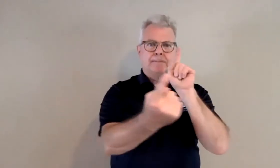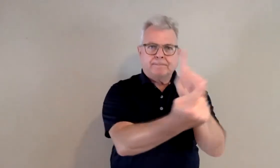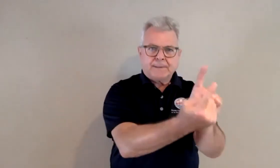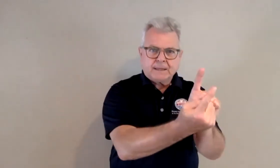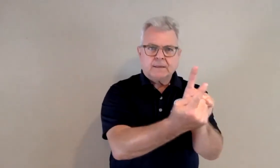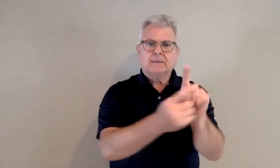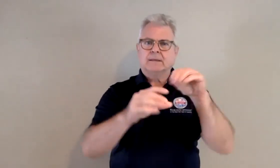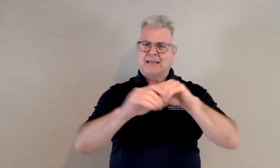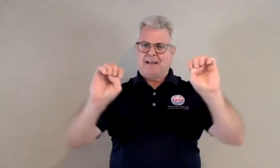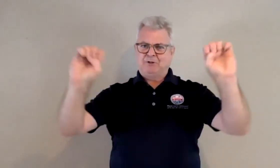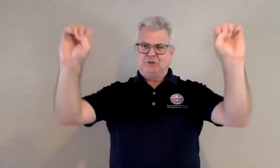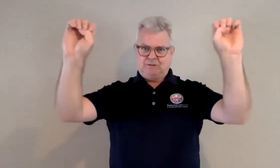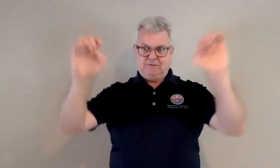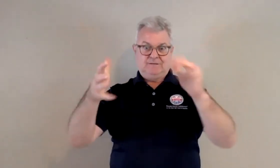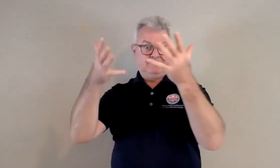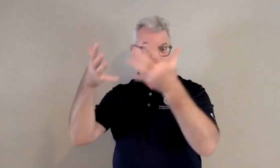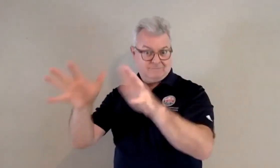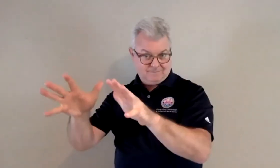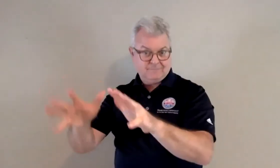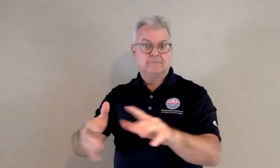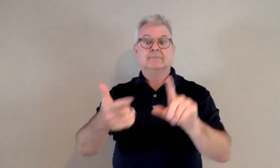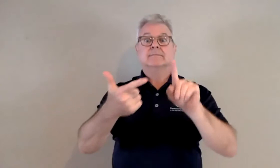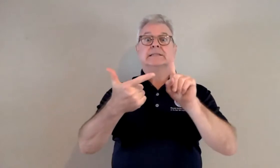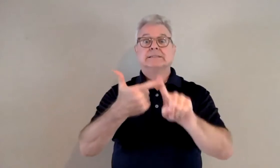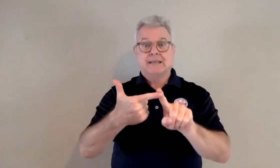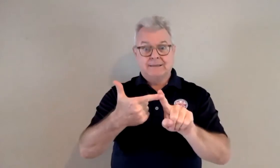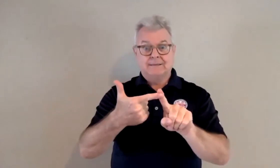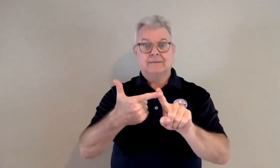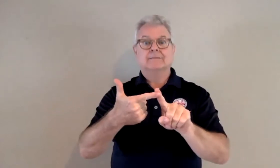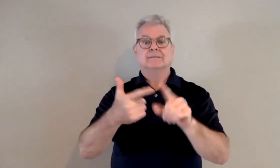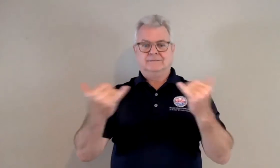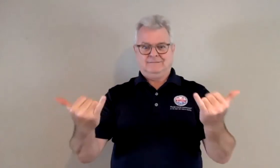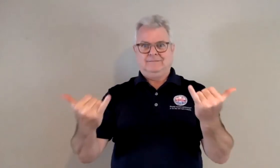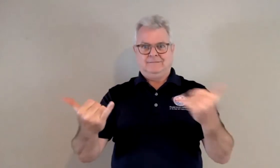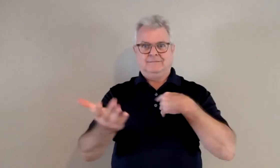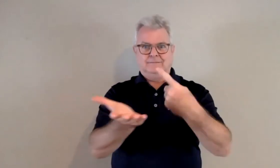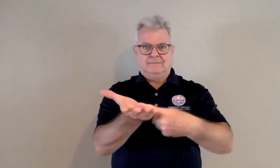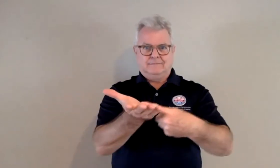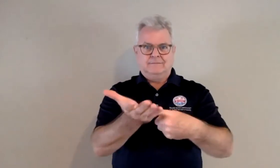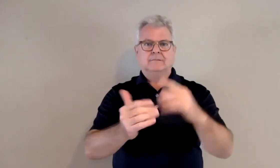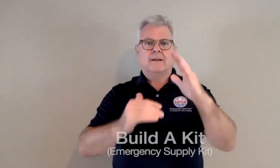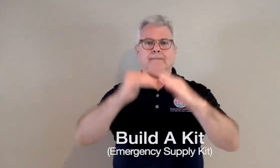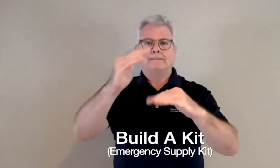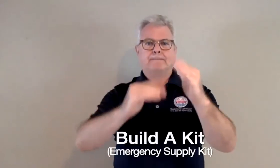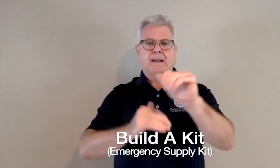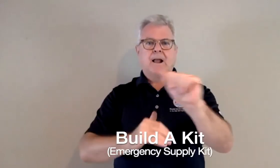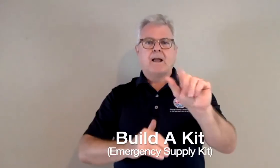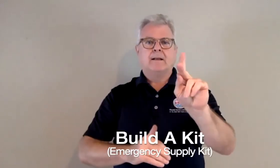out your evacuation route, who you would meet where. Once you've set up that plan, the next thing we want to discuss